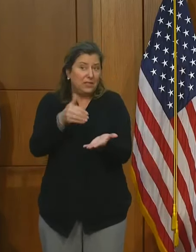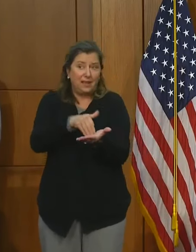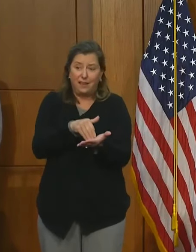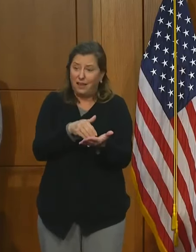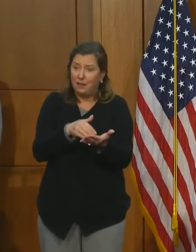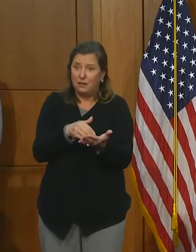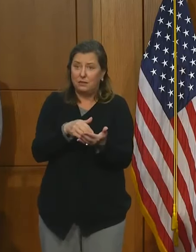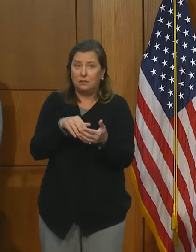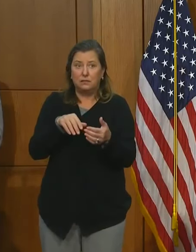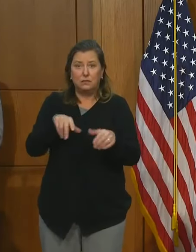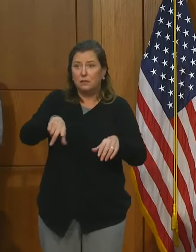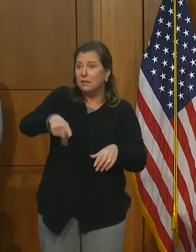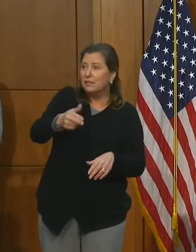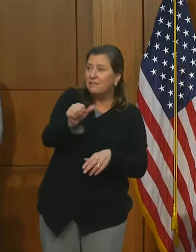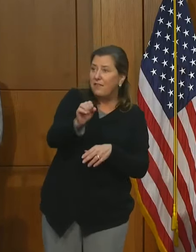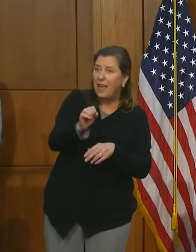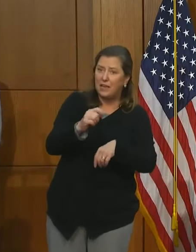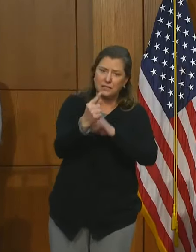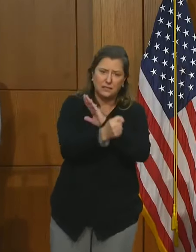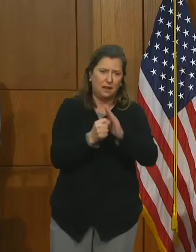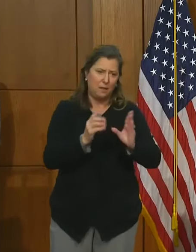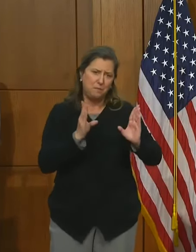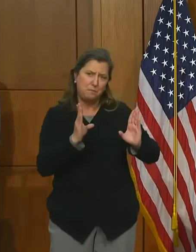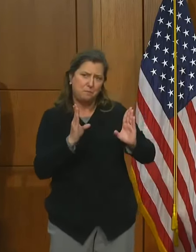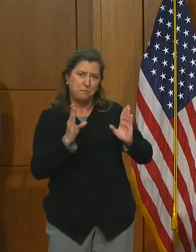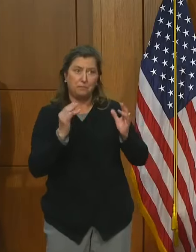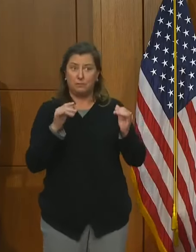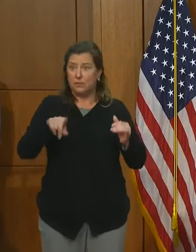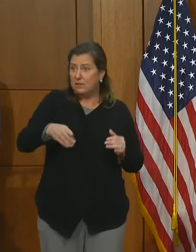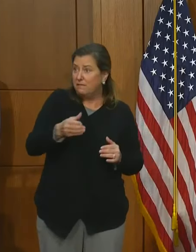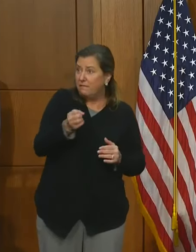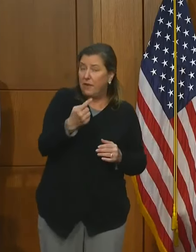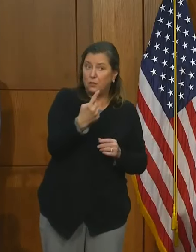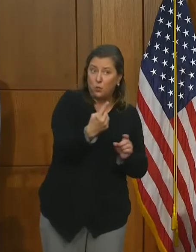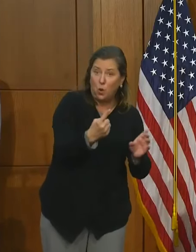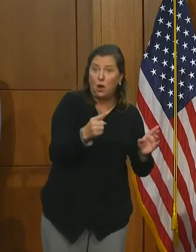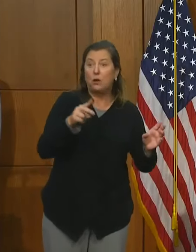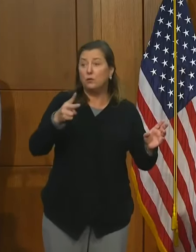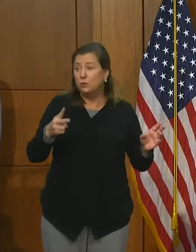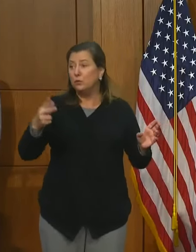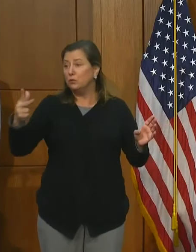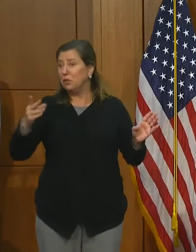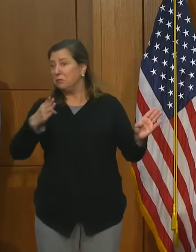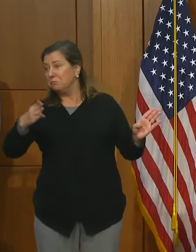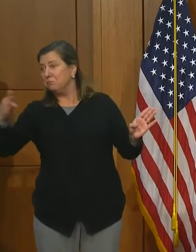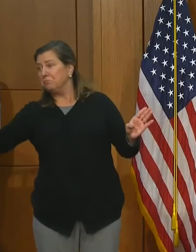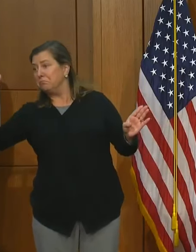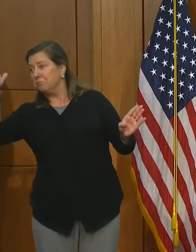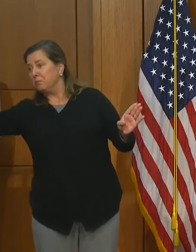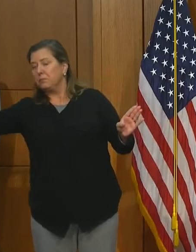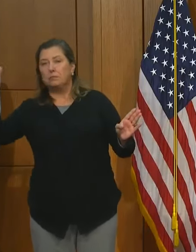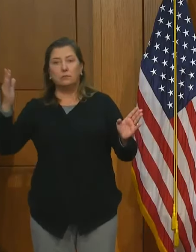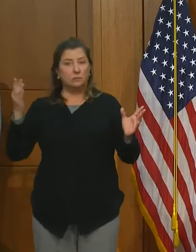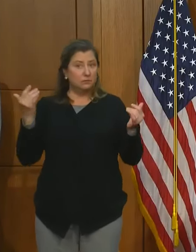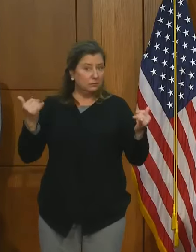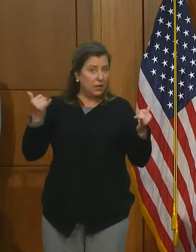this is a phase. We're going into phase one, then phase two, phase three. We are